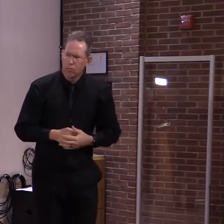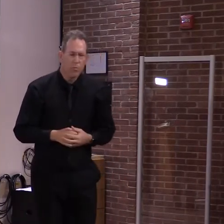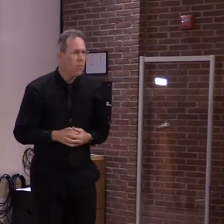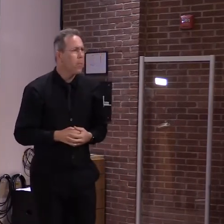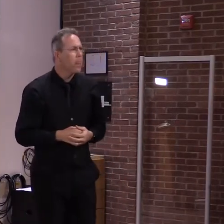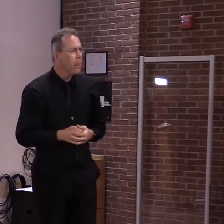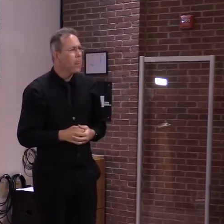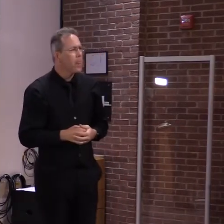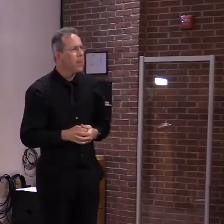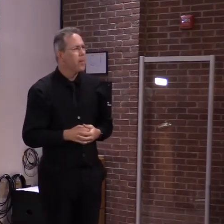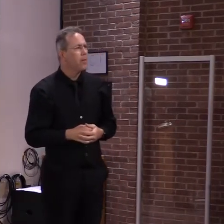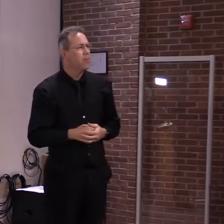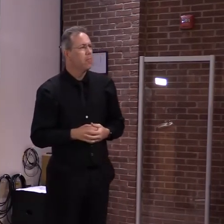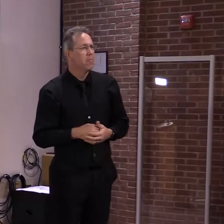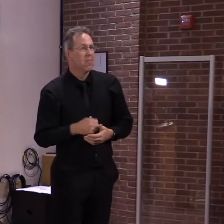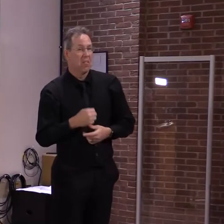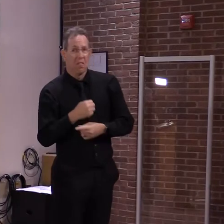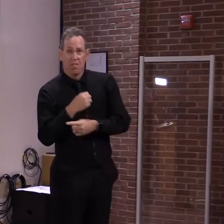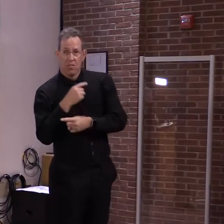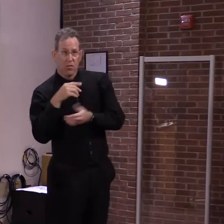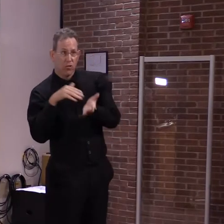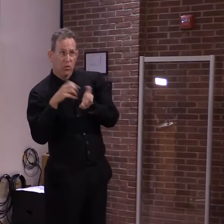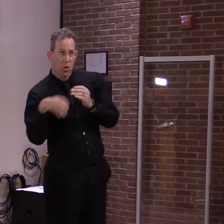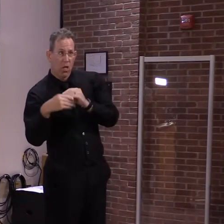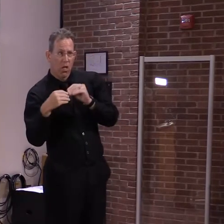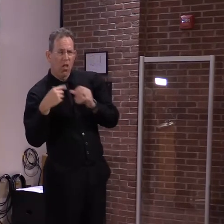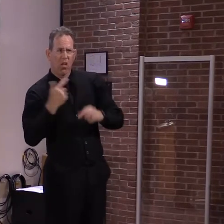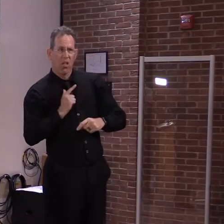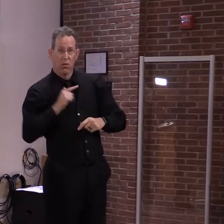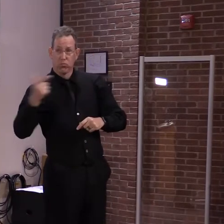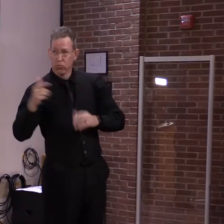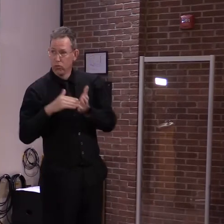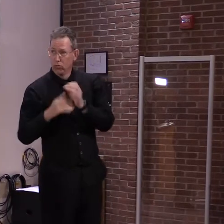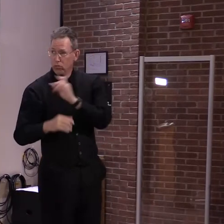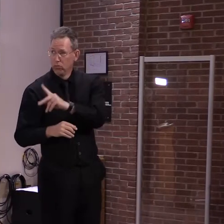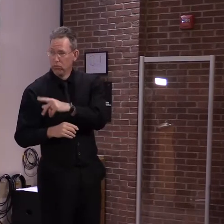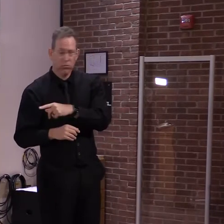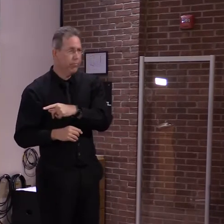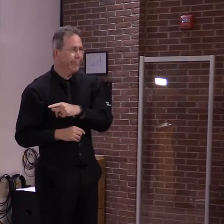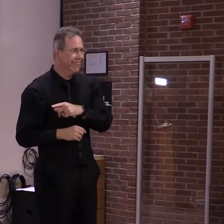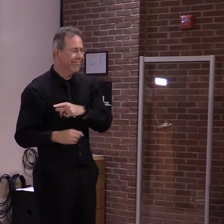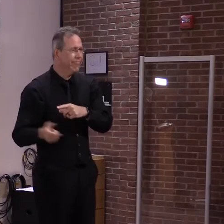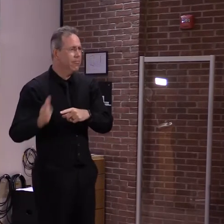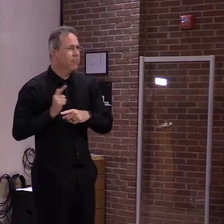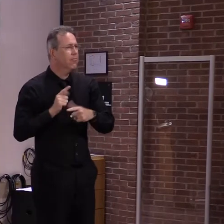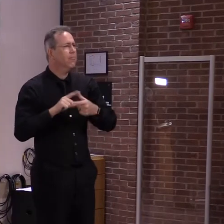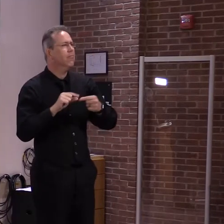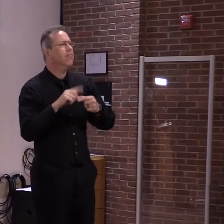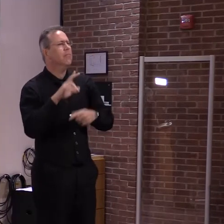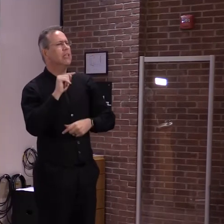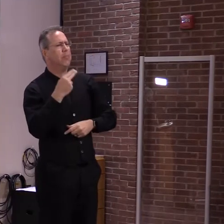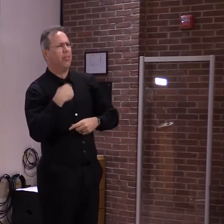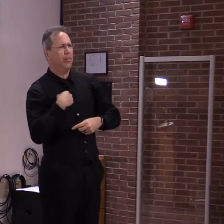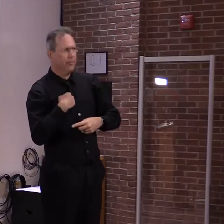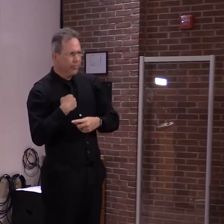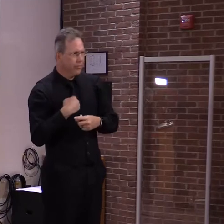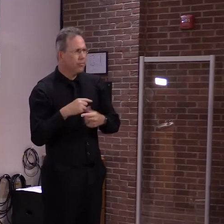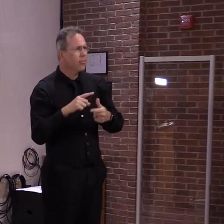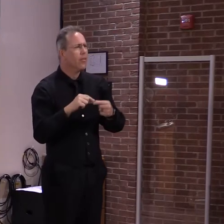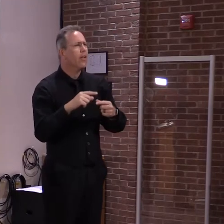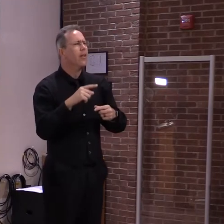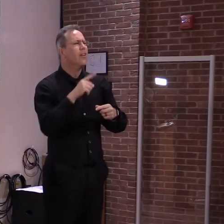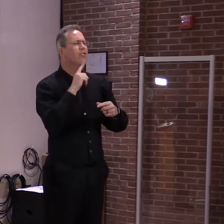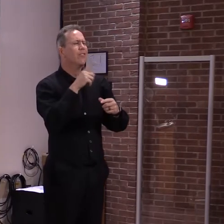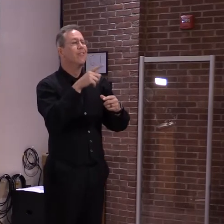Dr. Levine, you can chime in if I miss anything, but basically there's a registration process